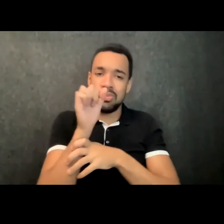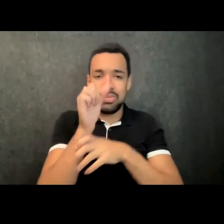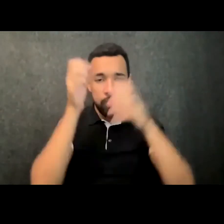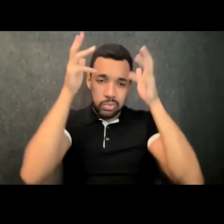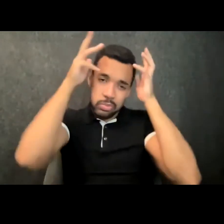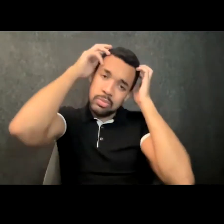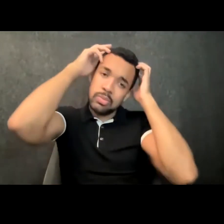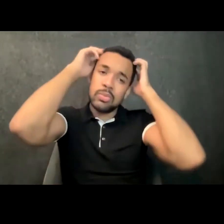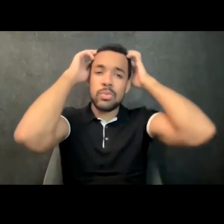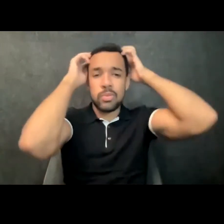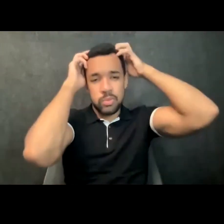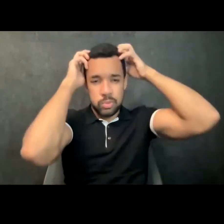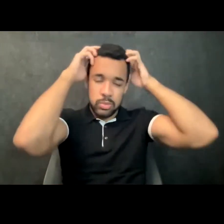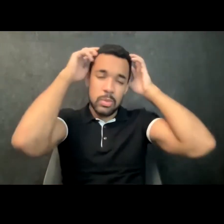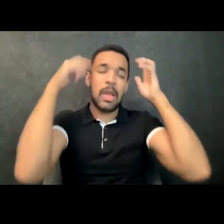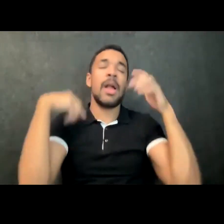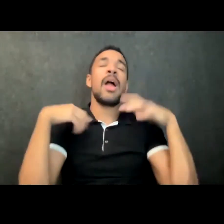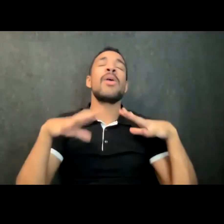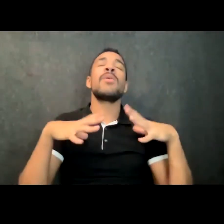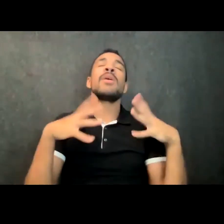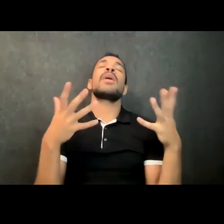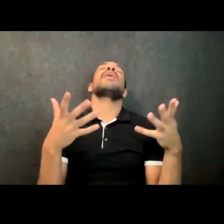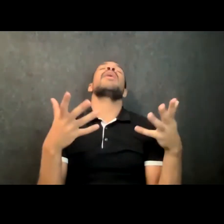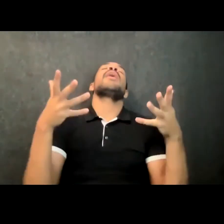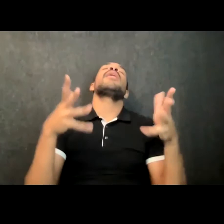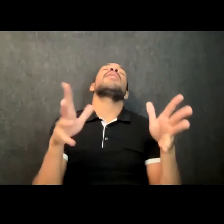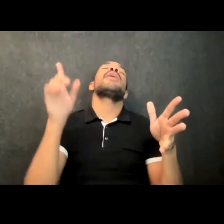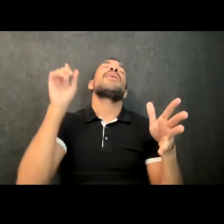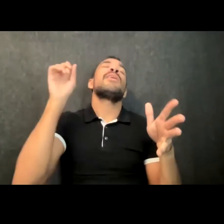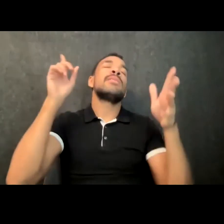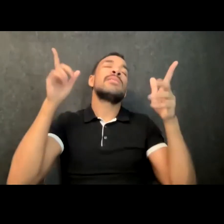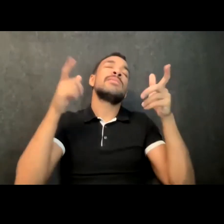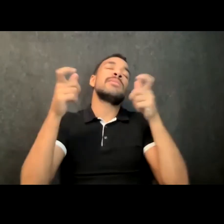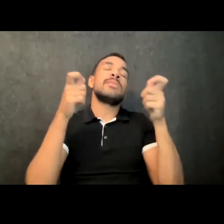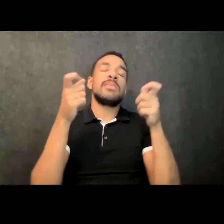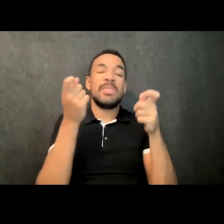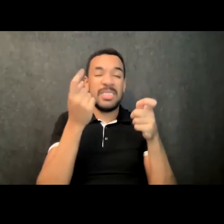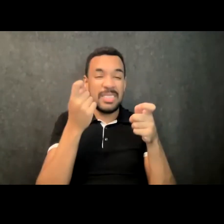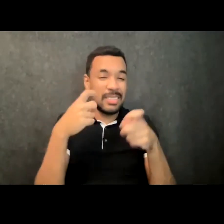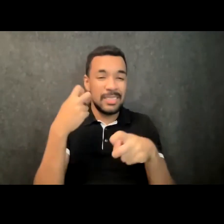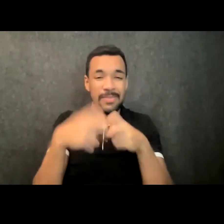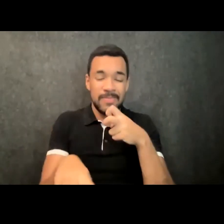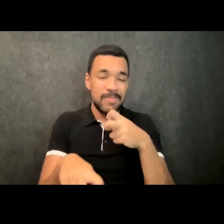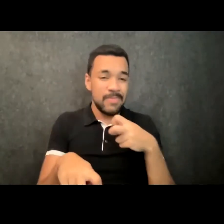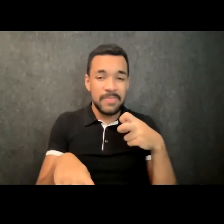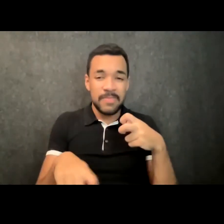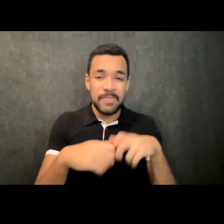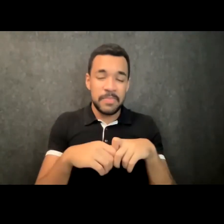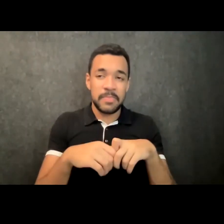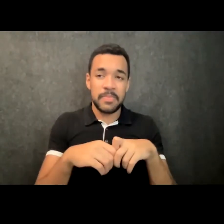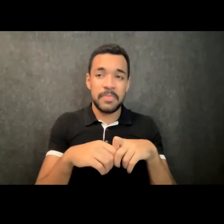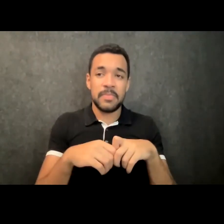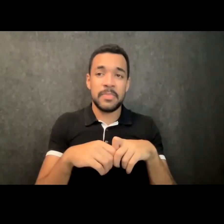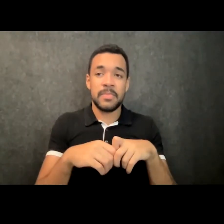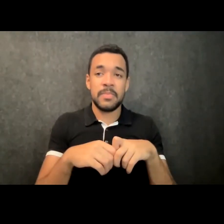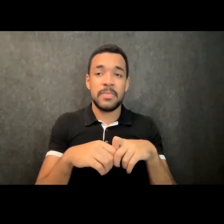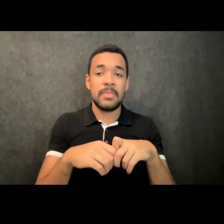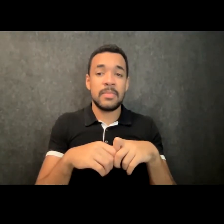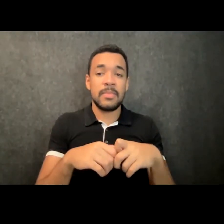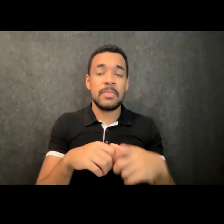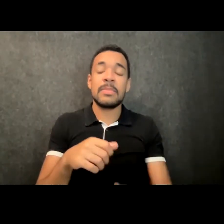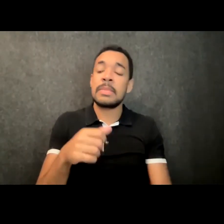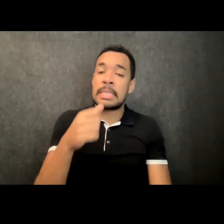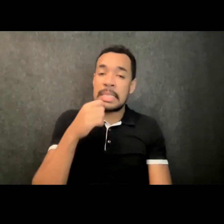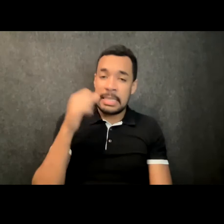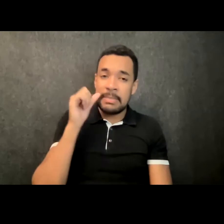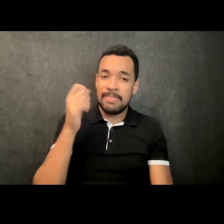I tried to relax and let her take control, but I have a hard time relaxing. We did it yesterday.